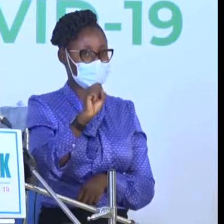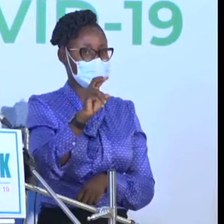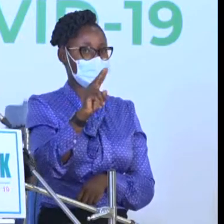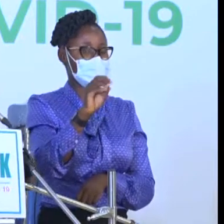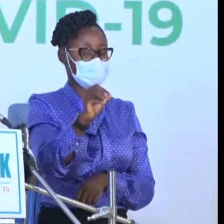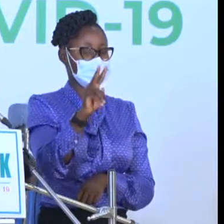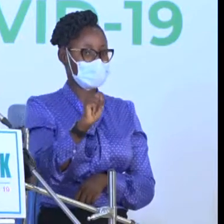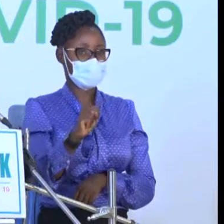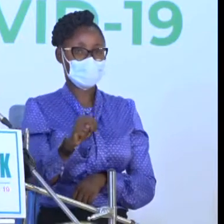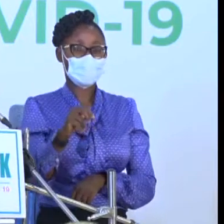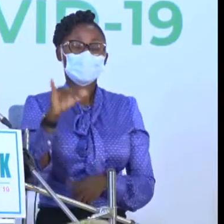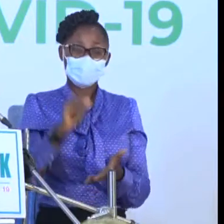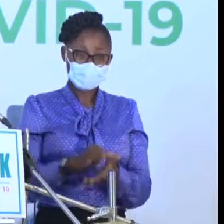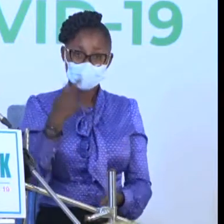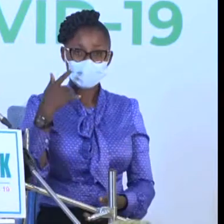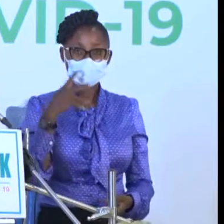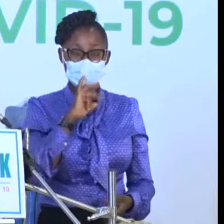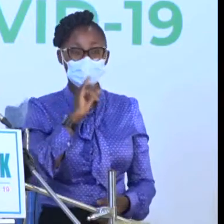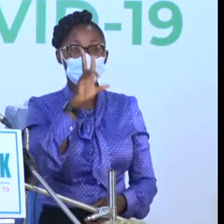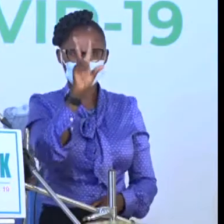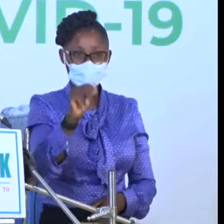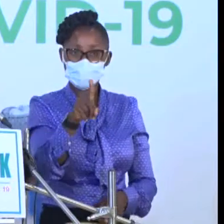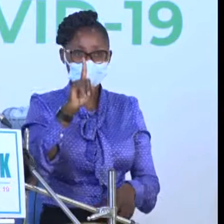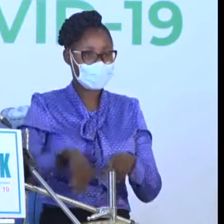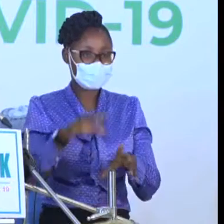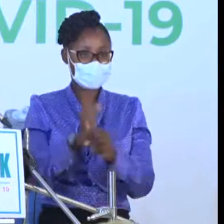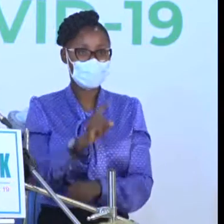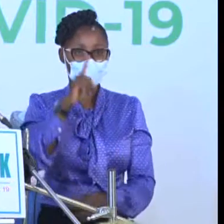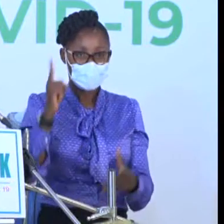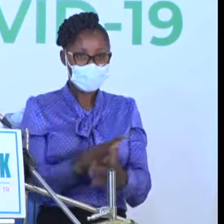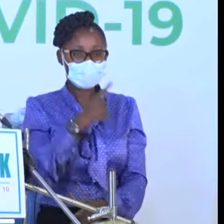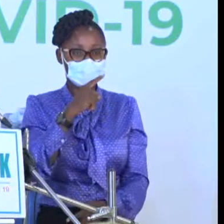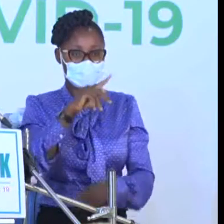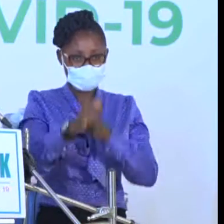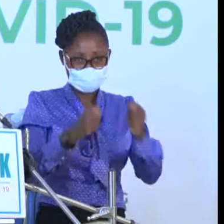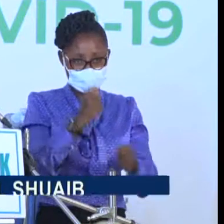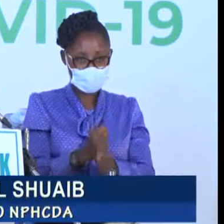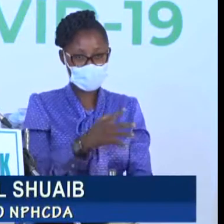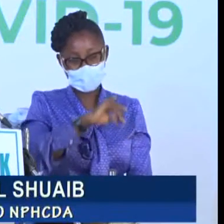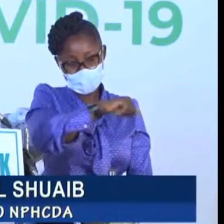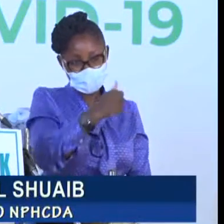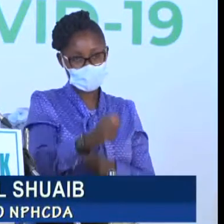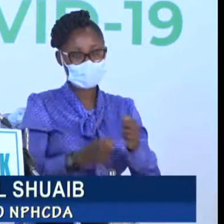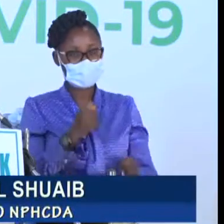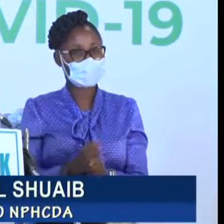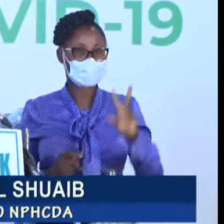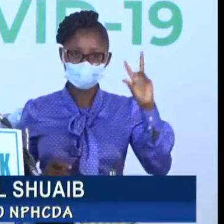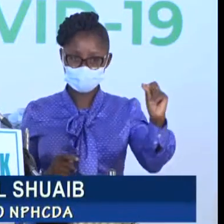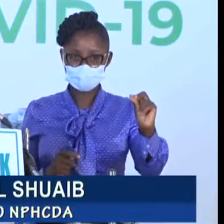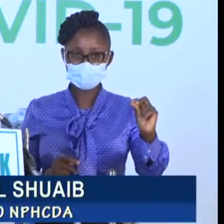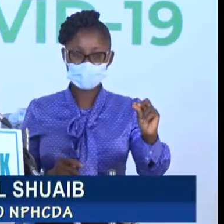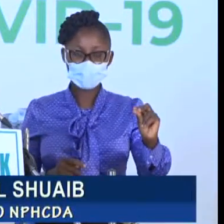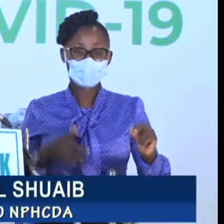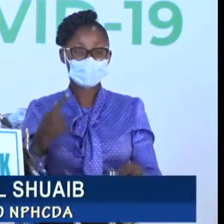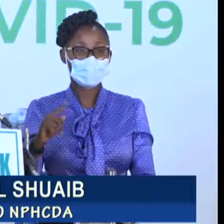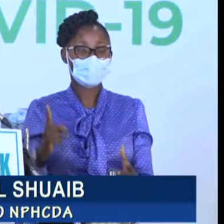your left and then Johnson & Johnson on the right. Yeah, so it has to be both doses of AstraZeneca and a single